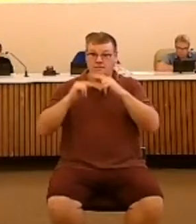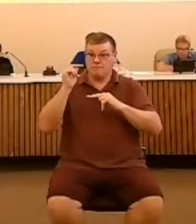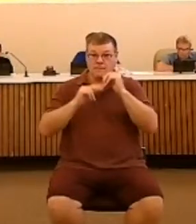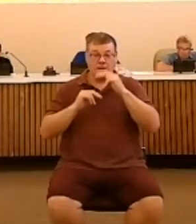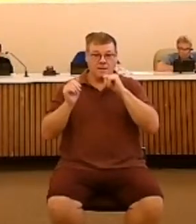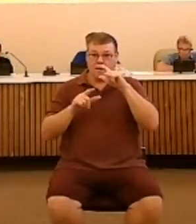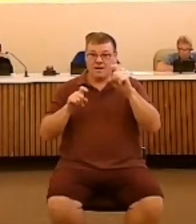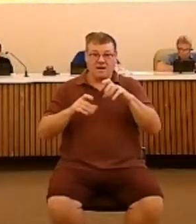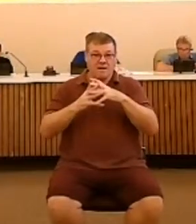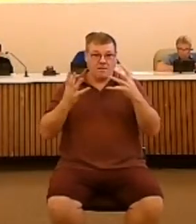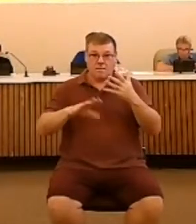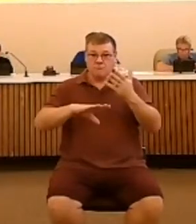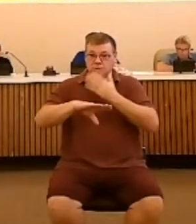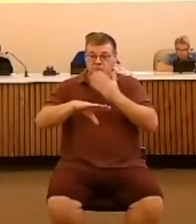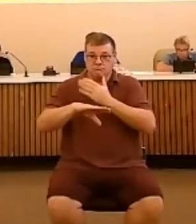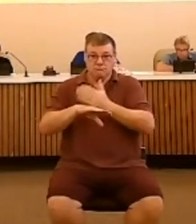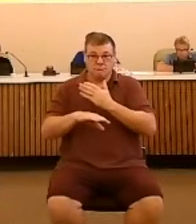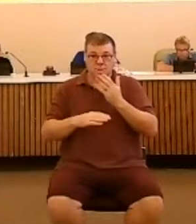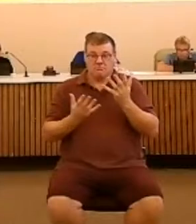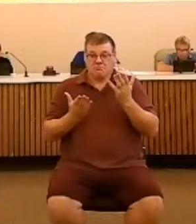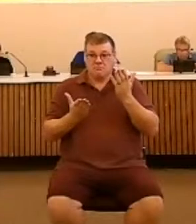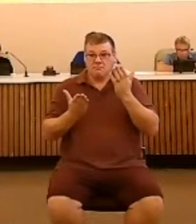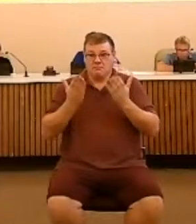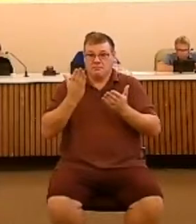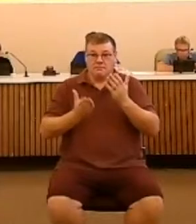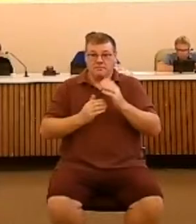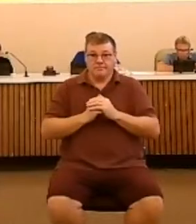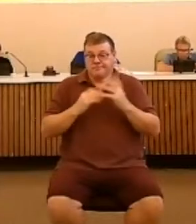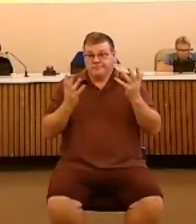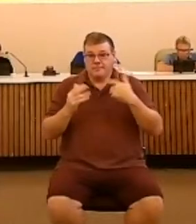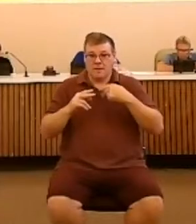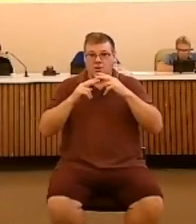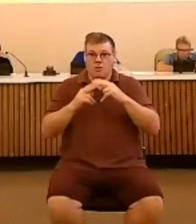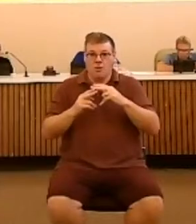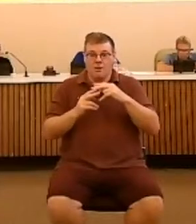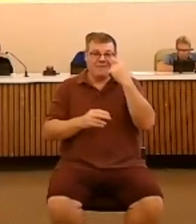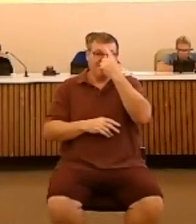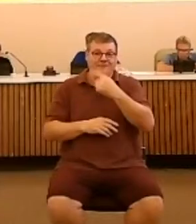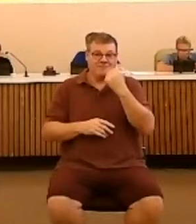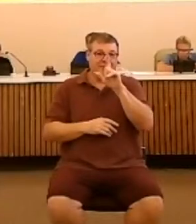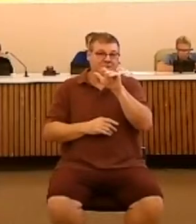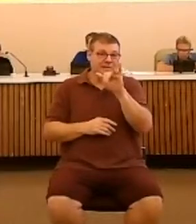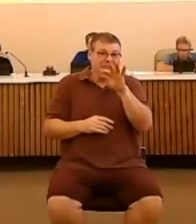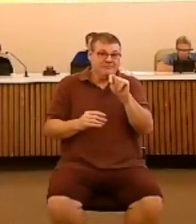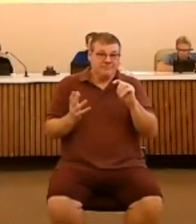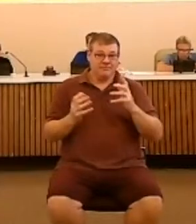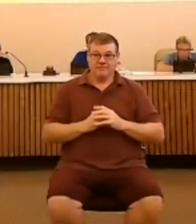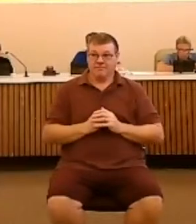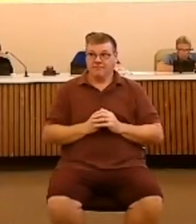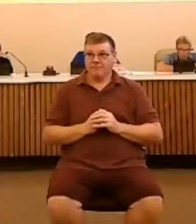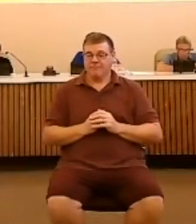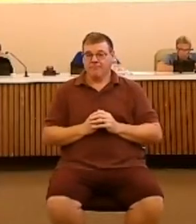much in the way of modifications, maybe we'll call it a facelift, a little